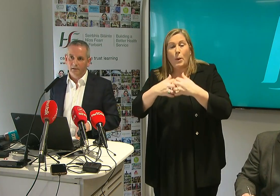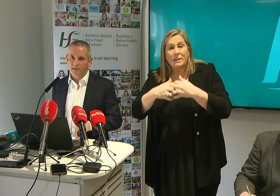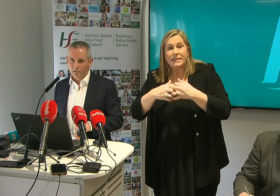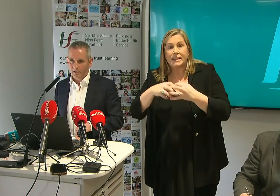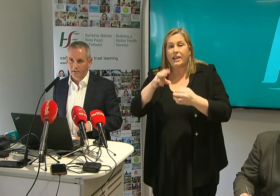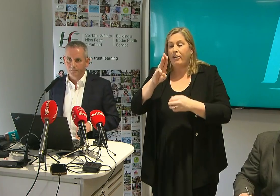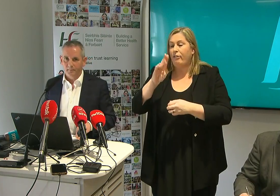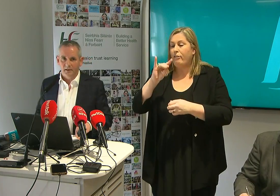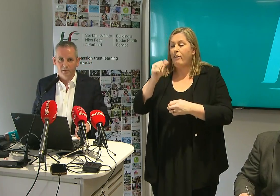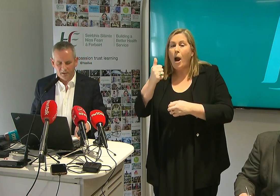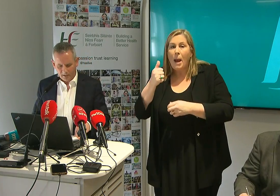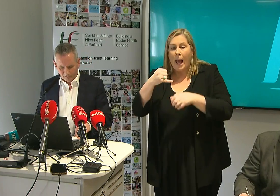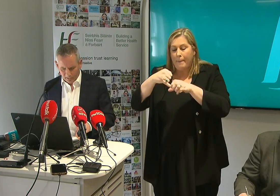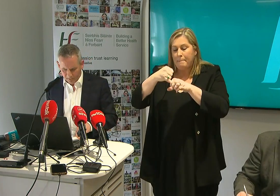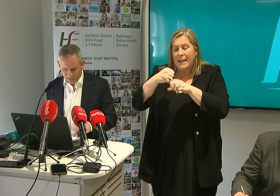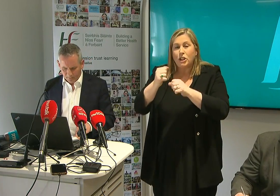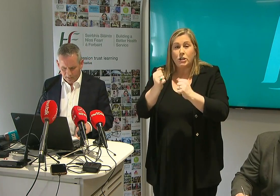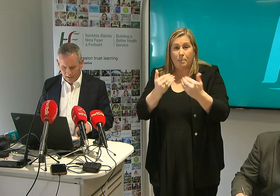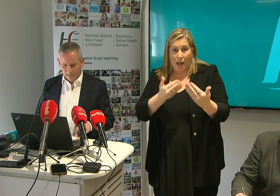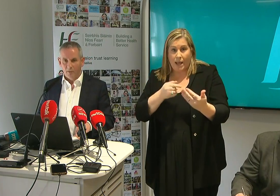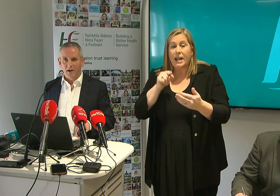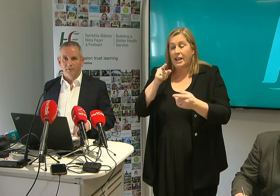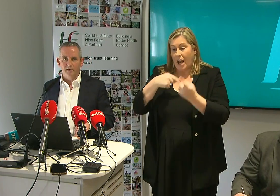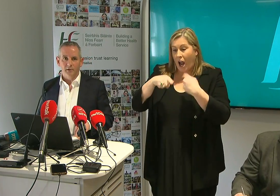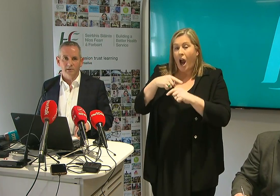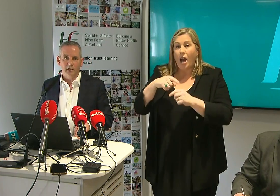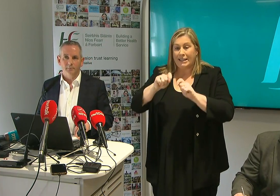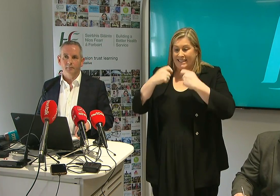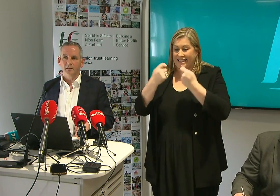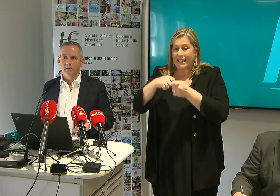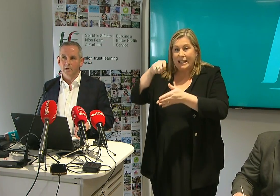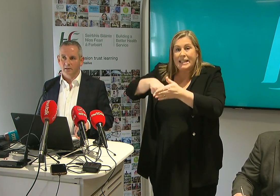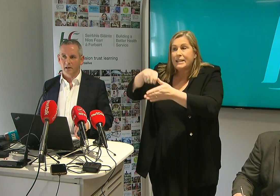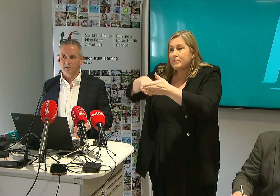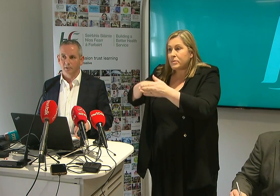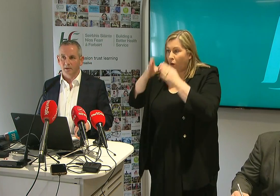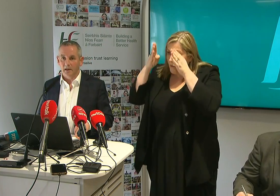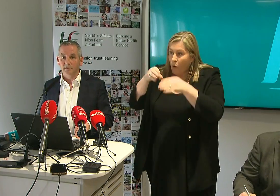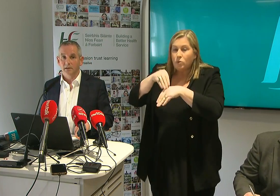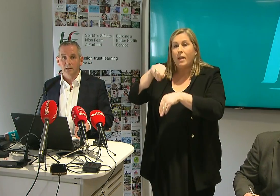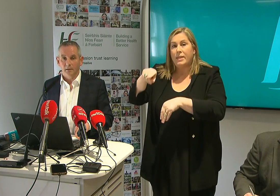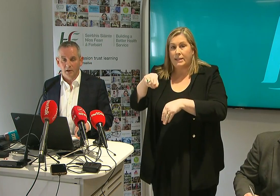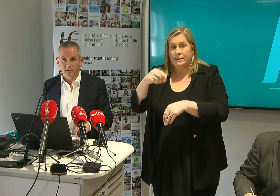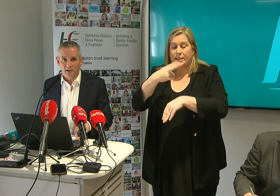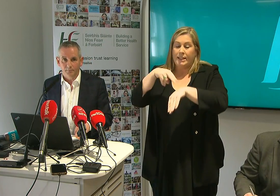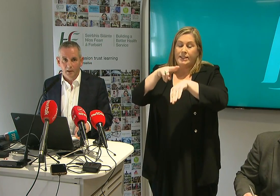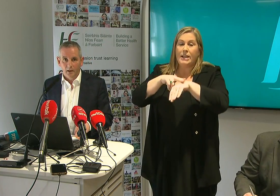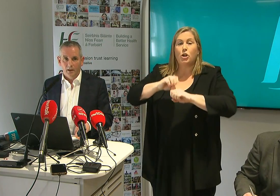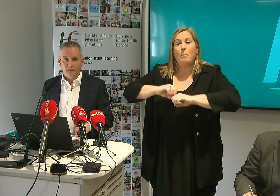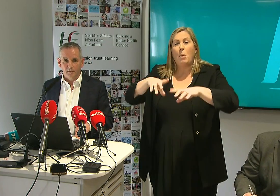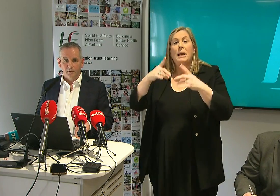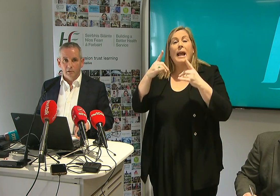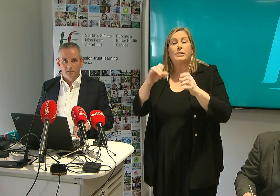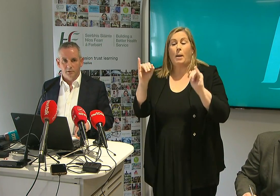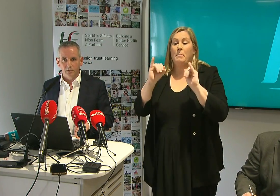and medical supplies. And that's something our procurement teams remain very focused on, and you know that the National Public Health Emergency Team